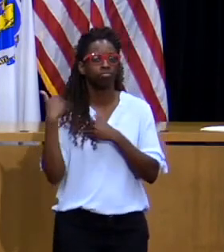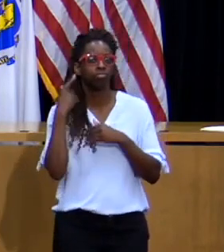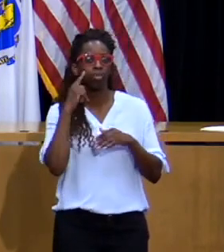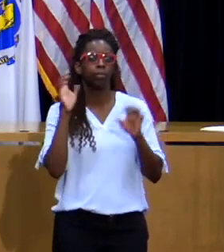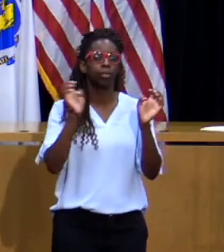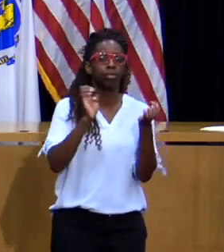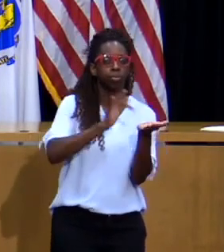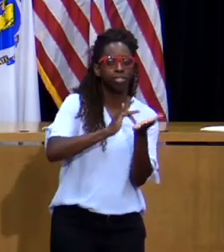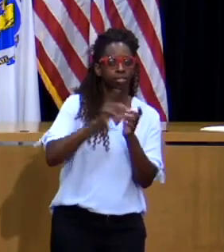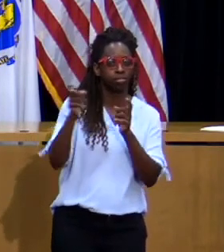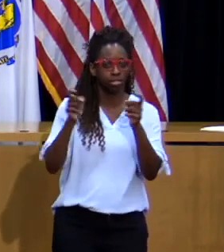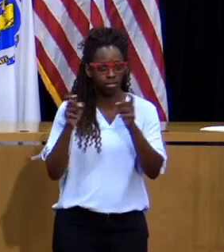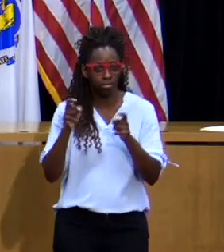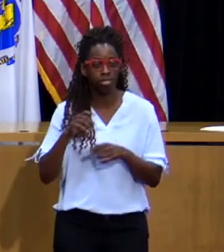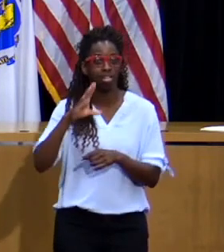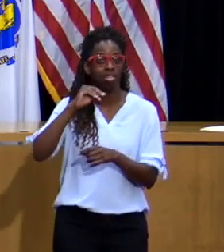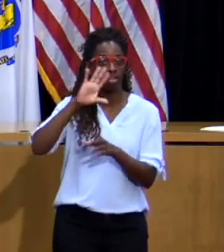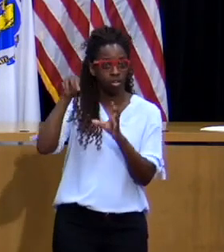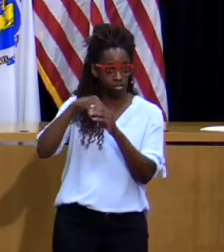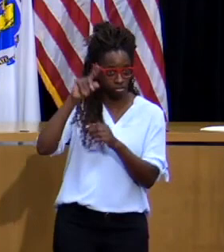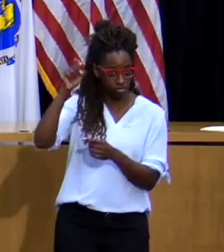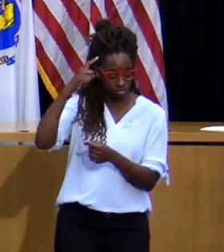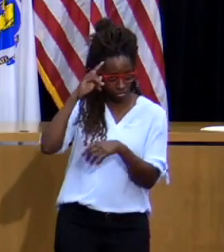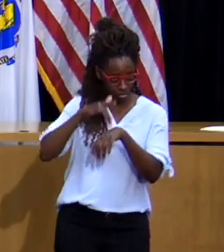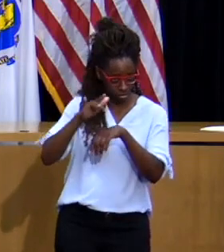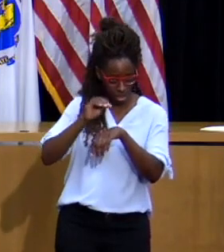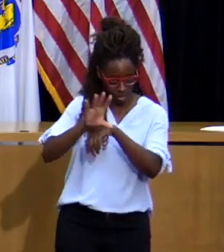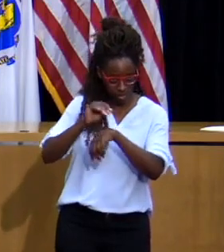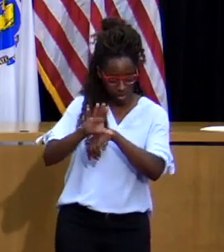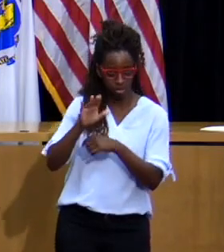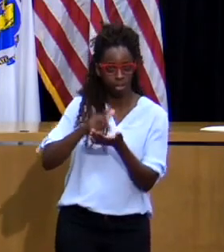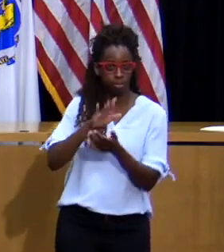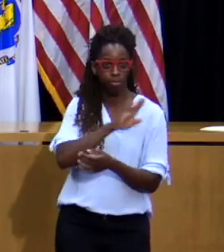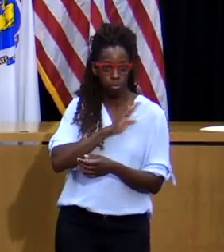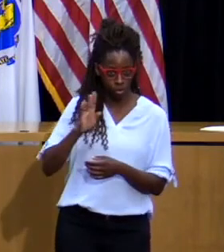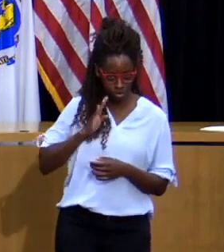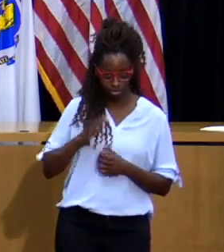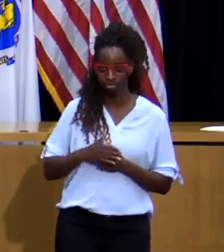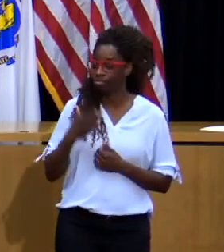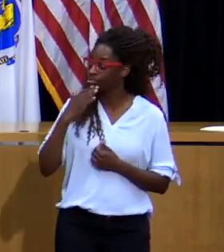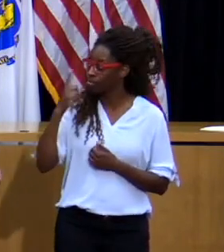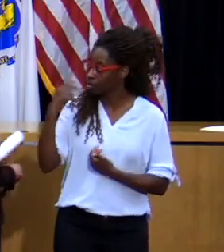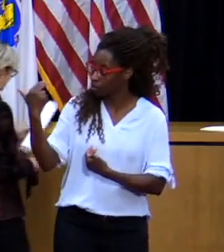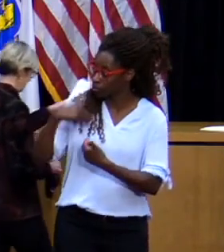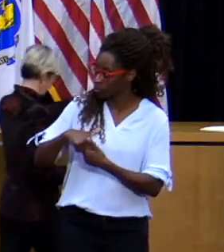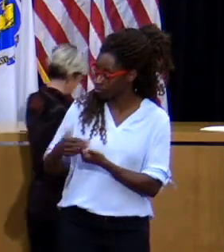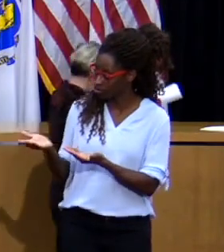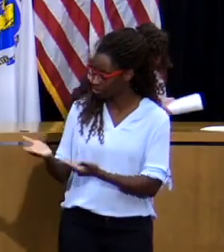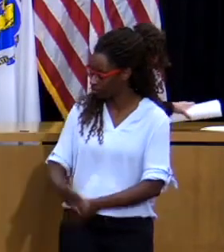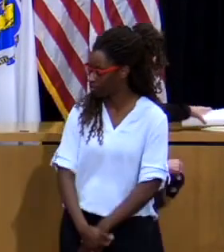Board, and we asked him to chair the Vaccine Advisory Board as well. Dr. Bidinger.